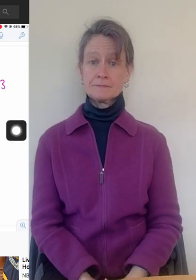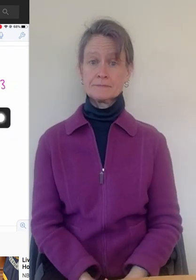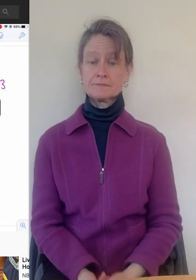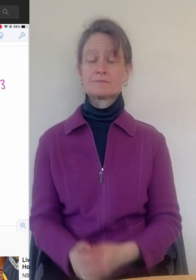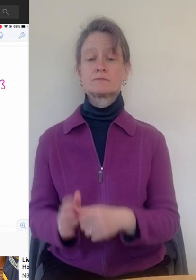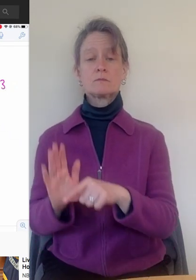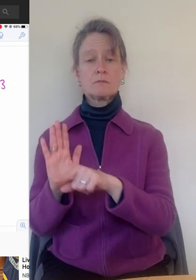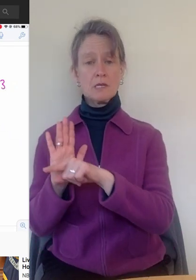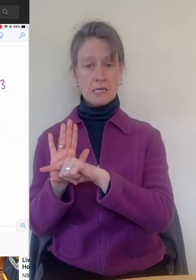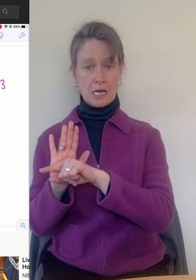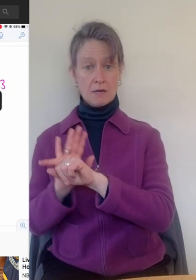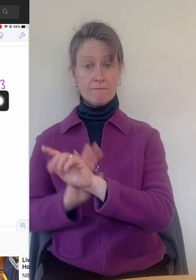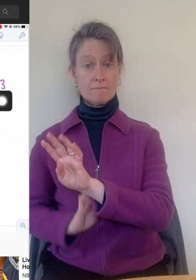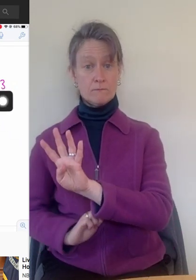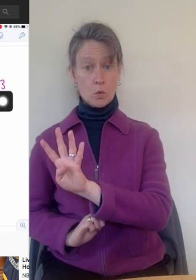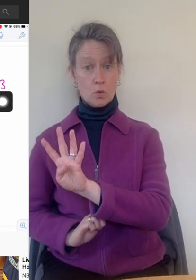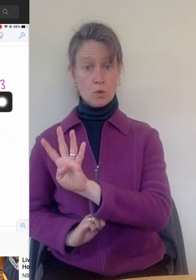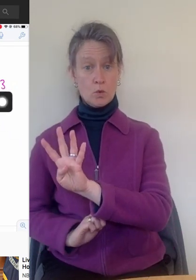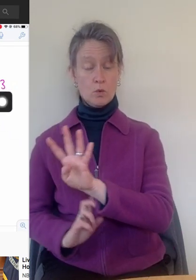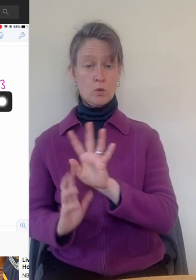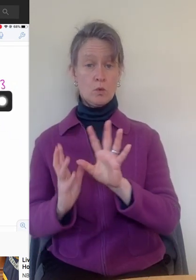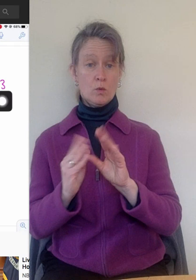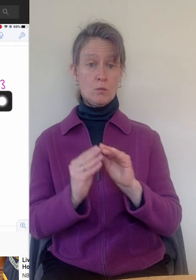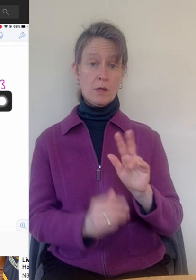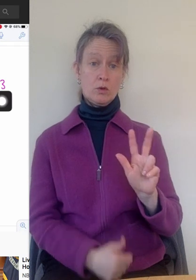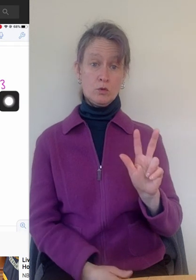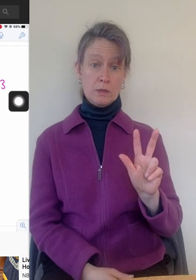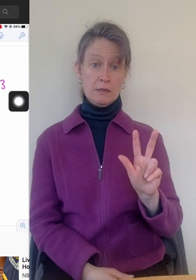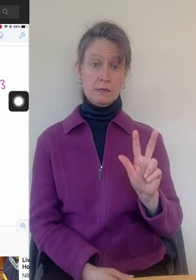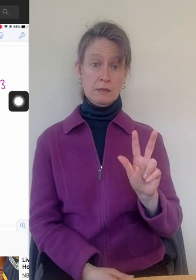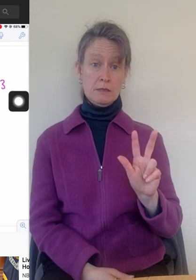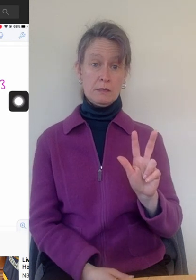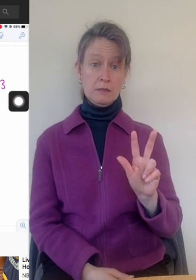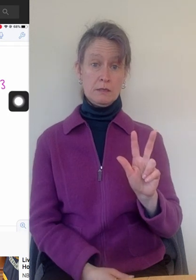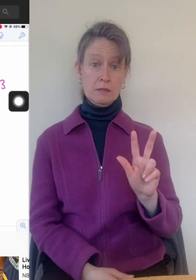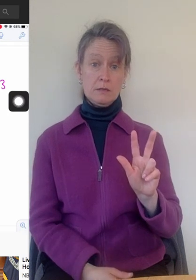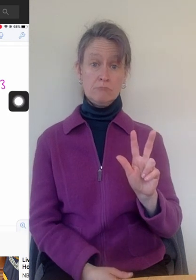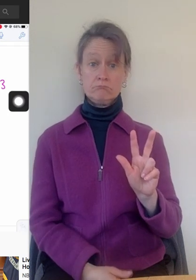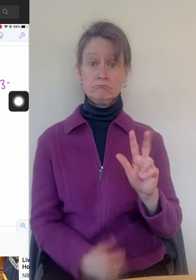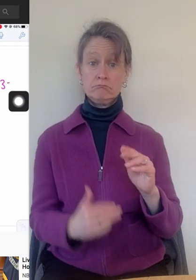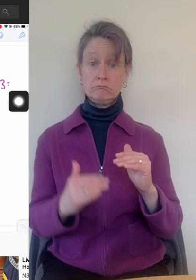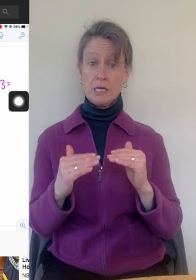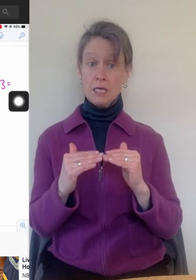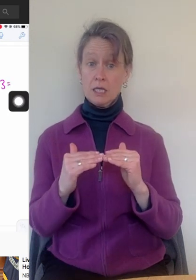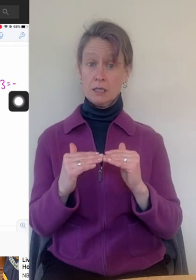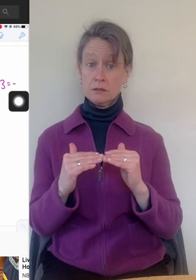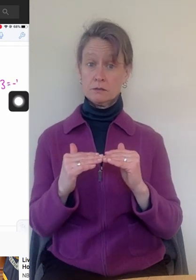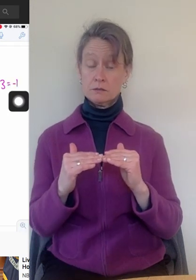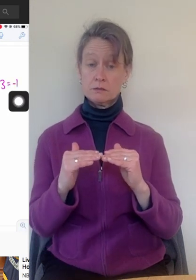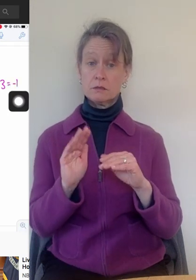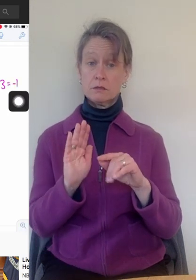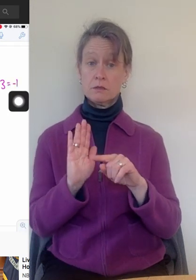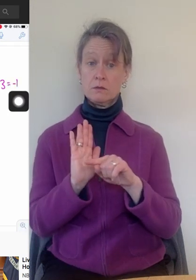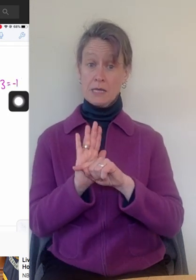Negative 4 plus 3 is negative 1.